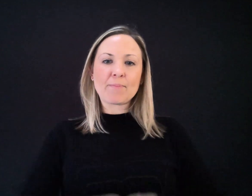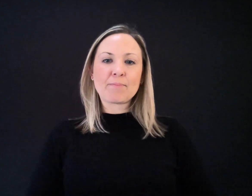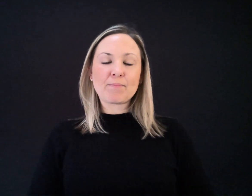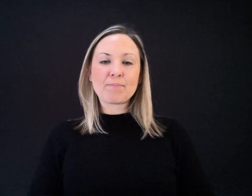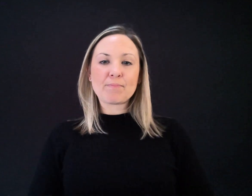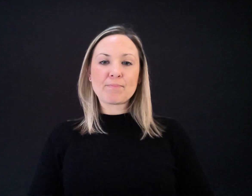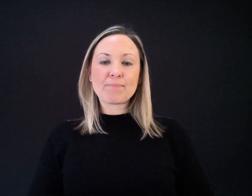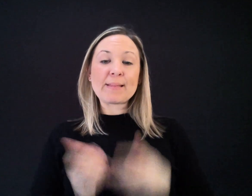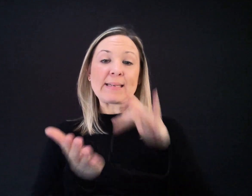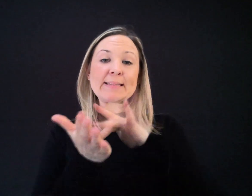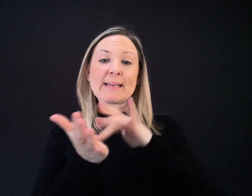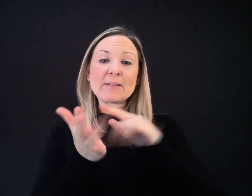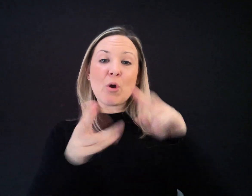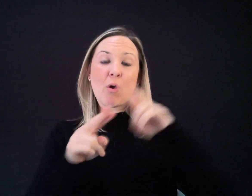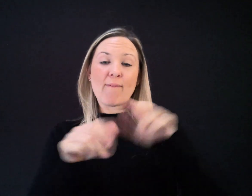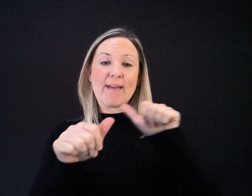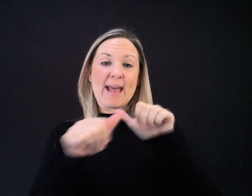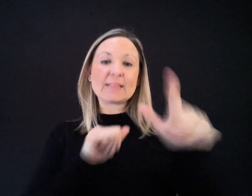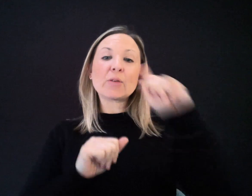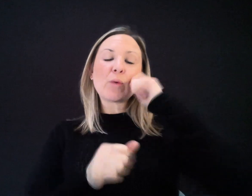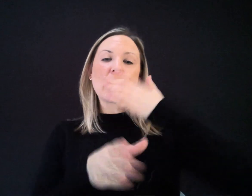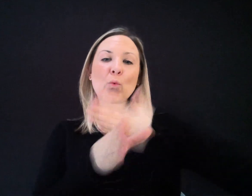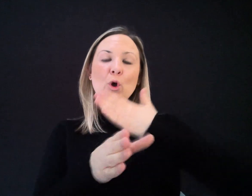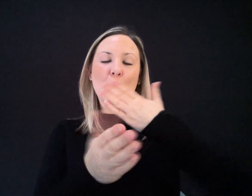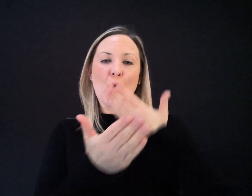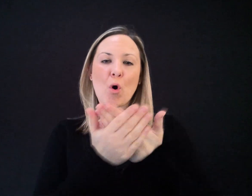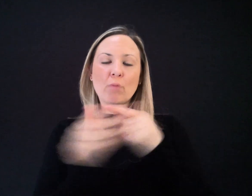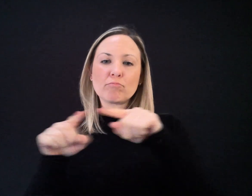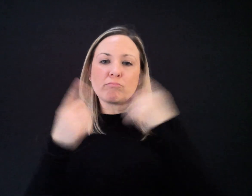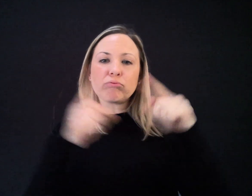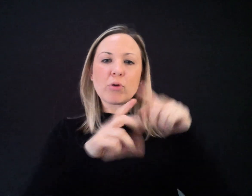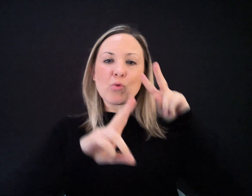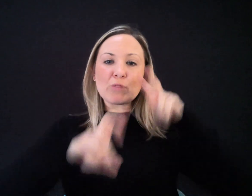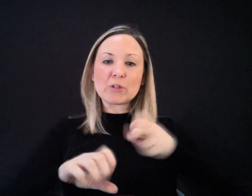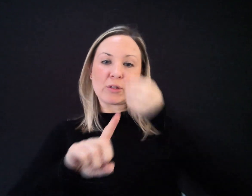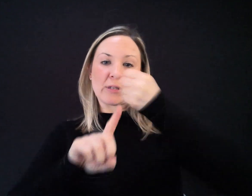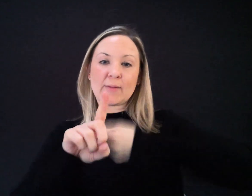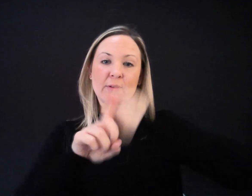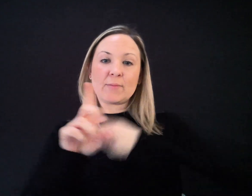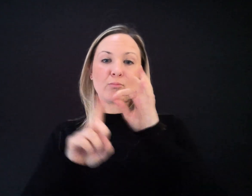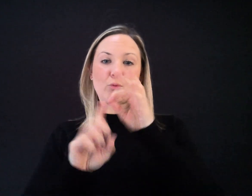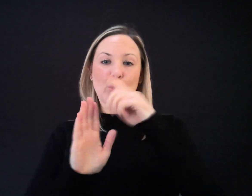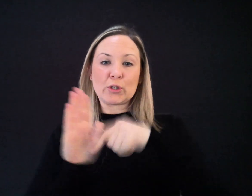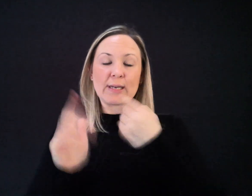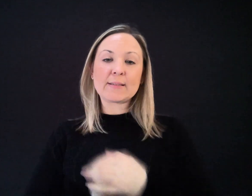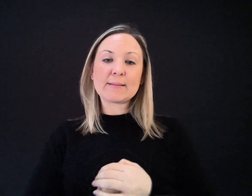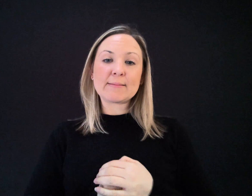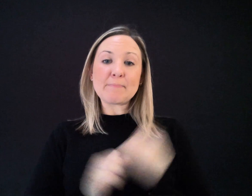The Centre of Excellence continues to work on a number of research and advocacy projects. To keep updated with